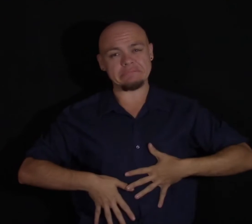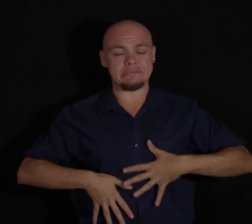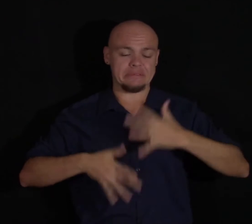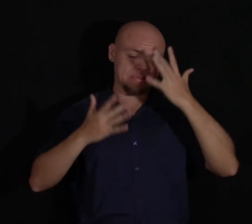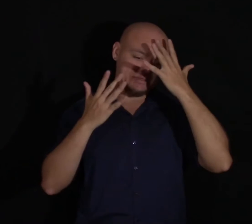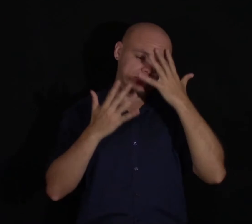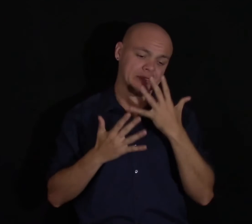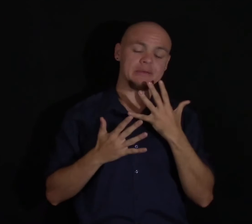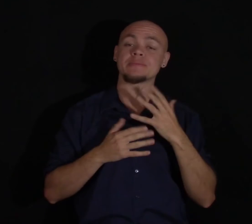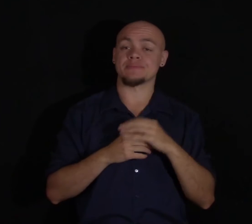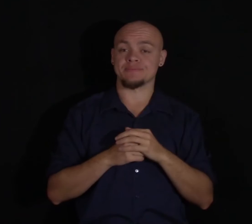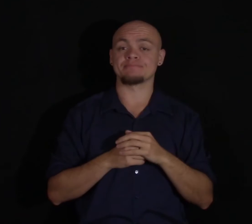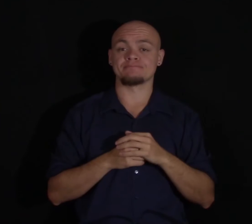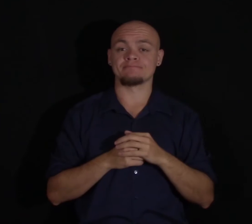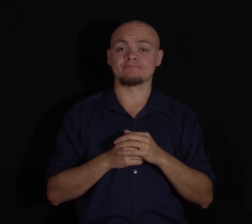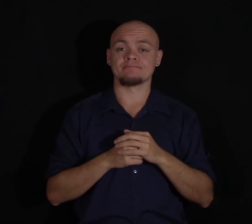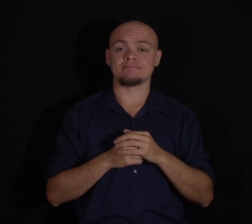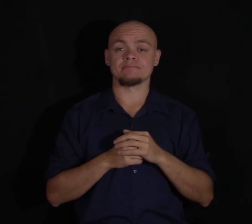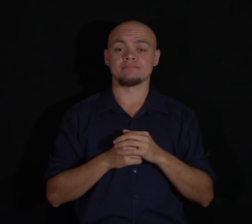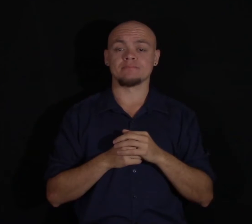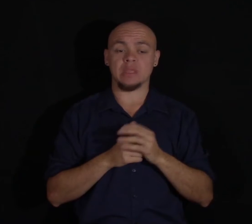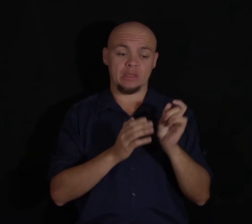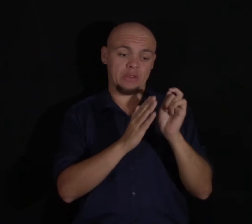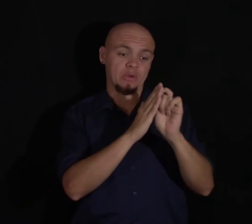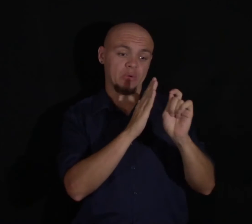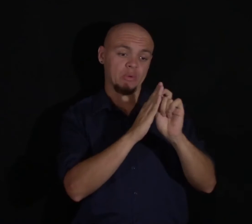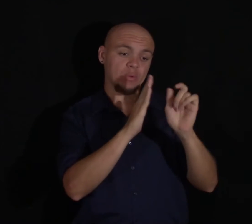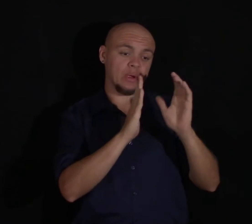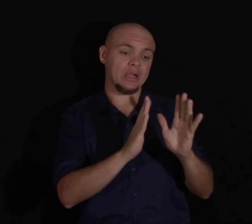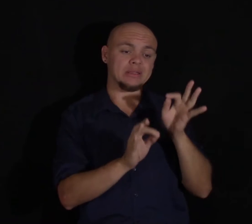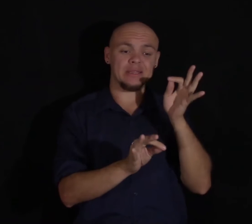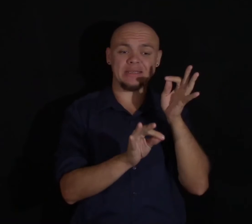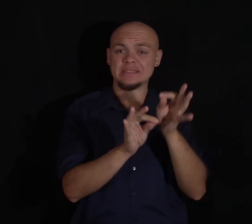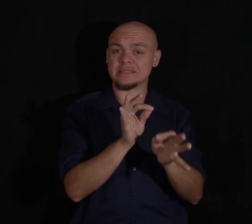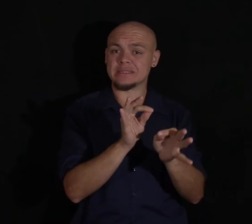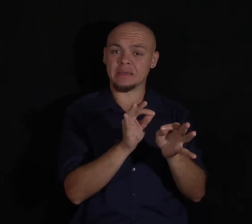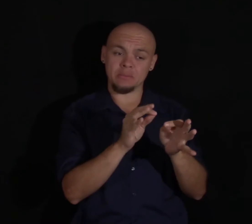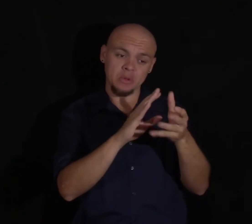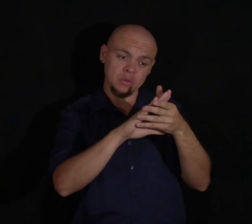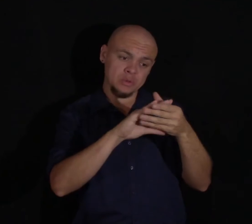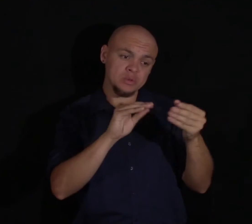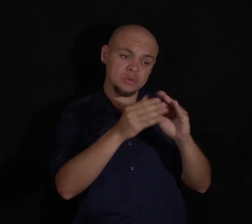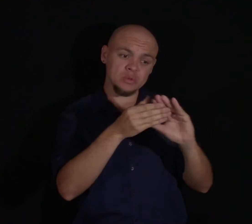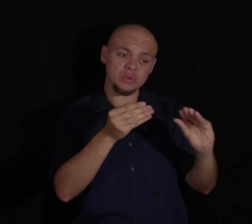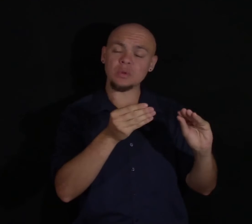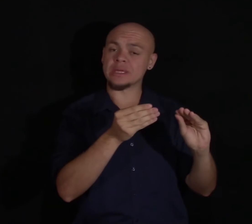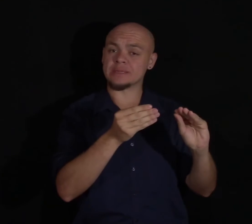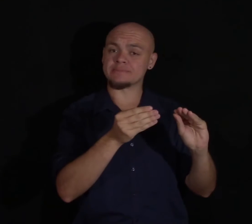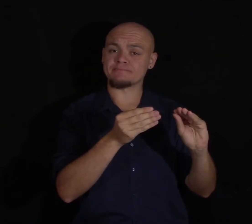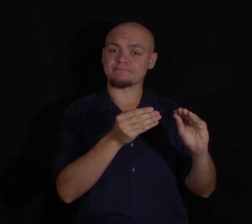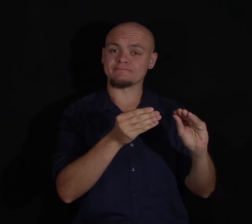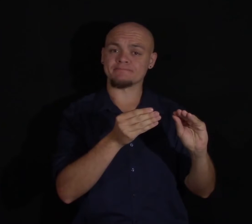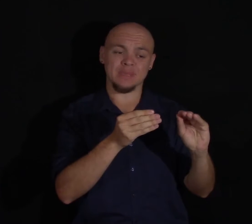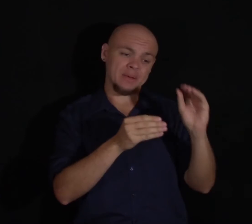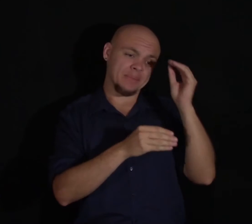Werther, besides the interest of its simple and affecting story, so many opinions are